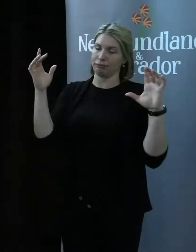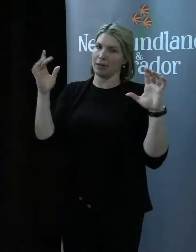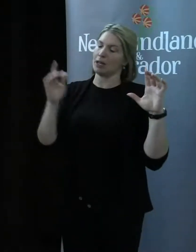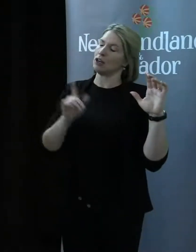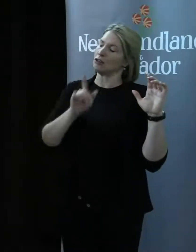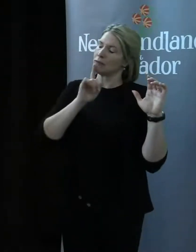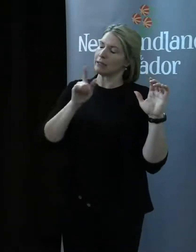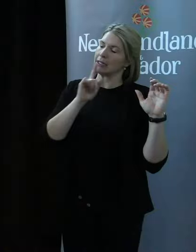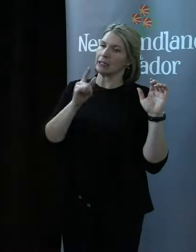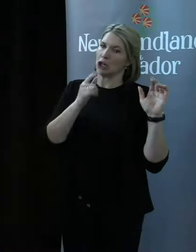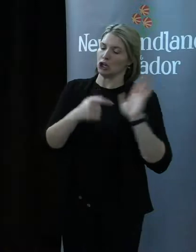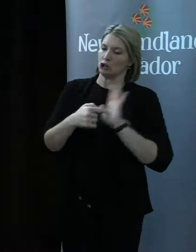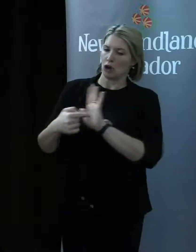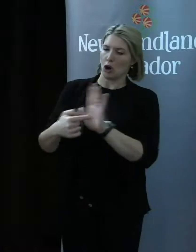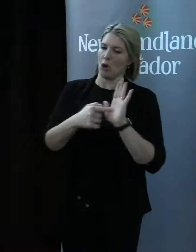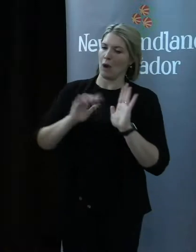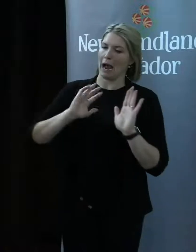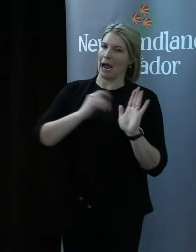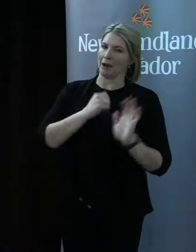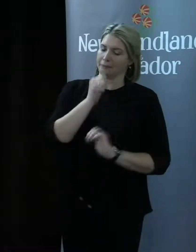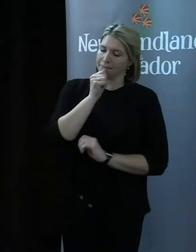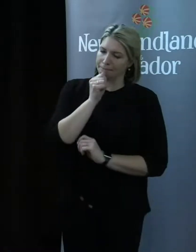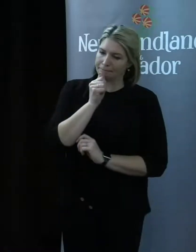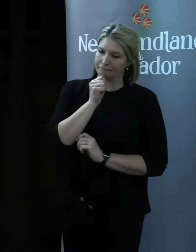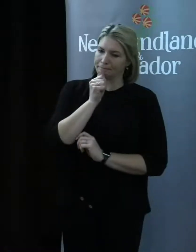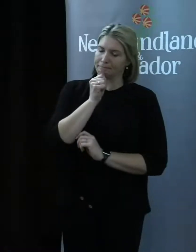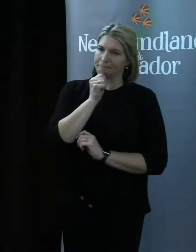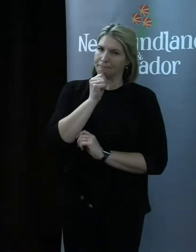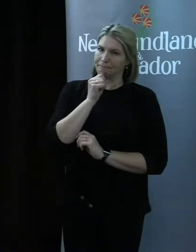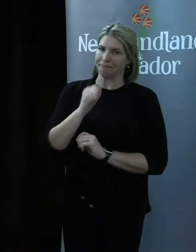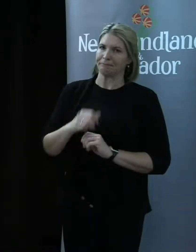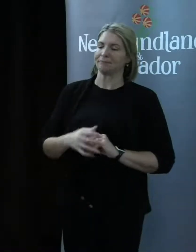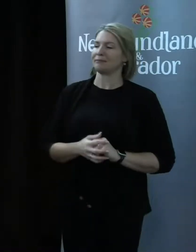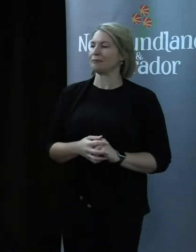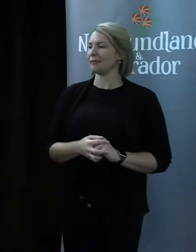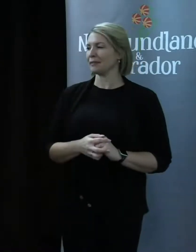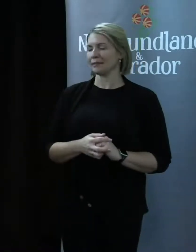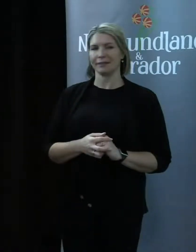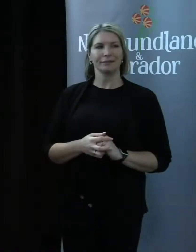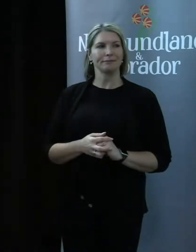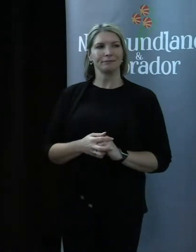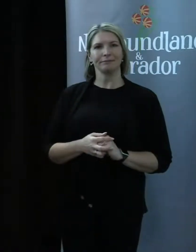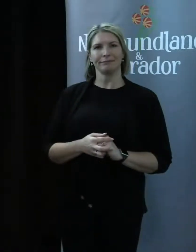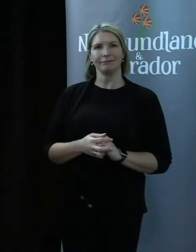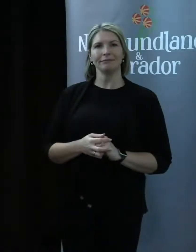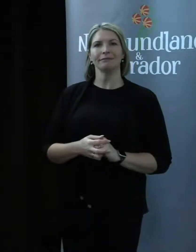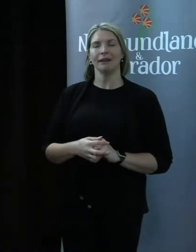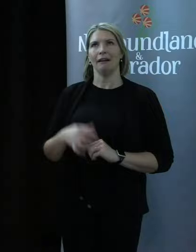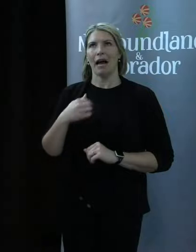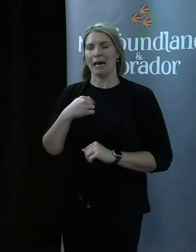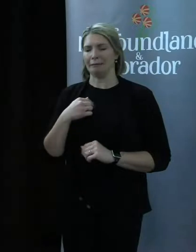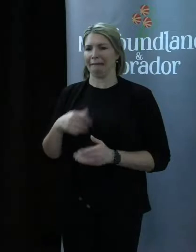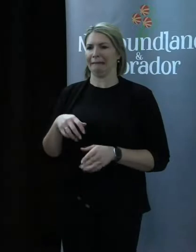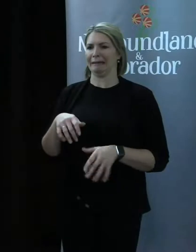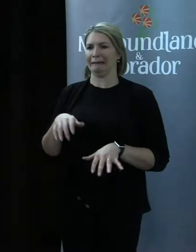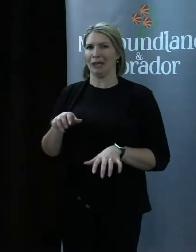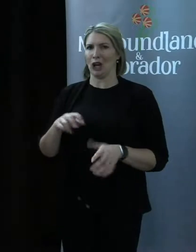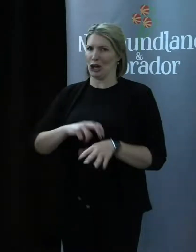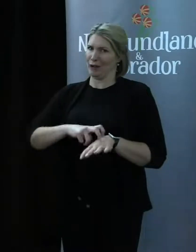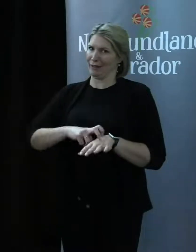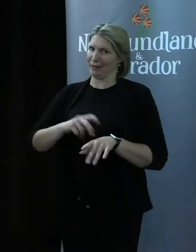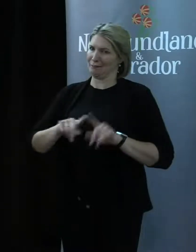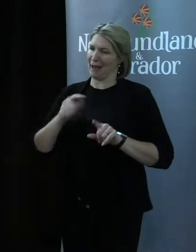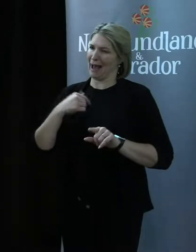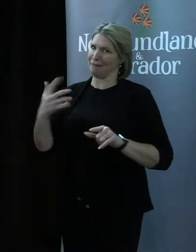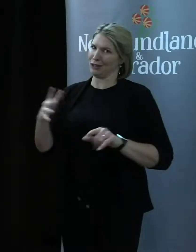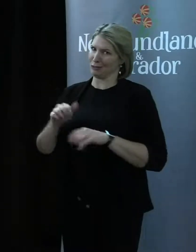this word I always have trouble with, we'll skip it, and I practice this so much, and the dedication of the people who